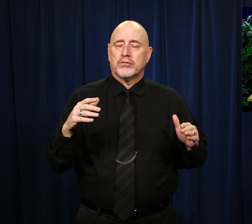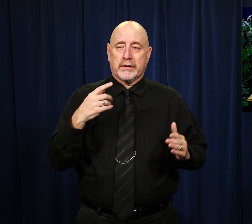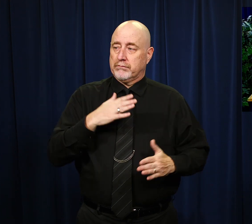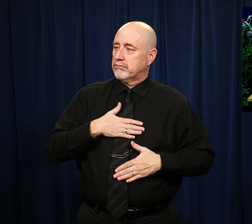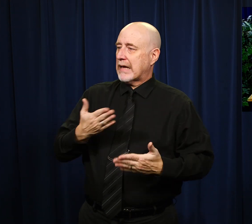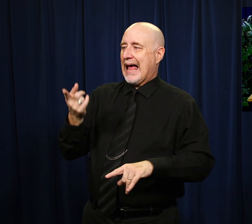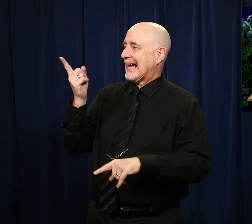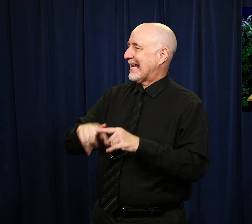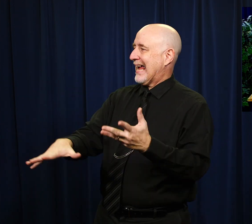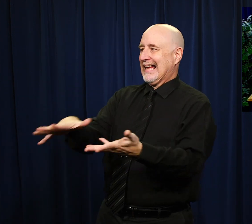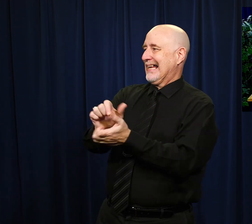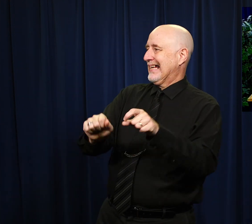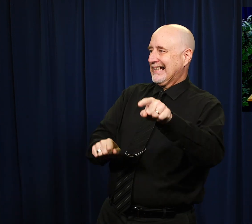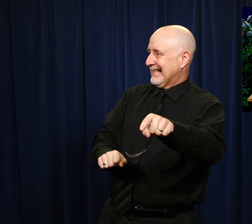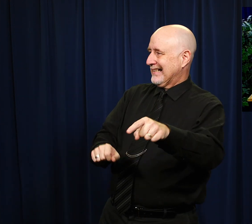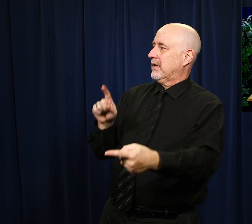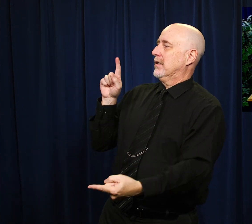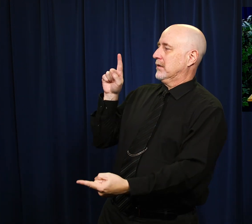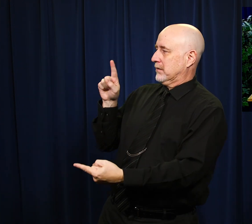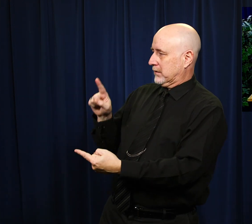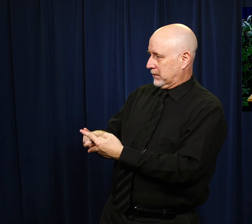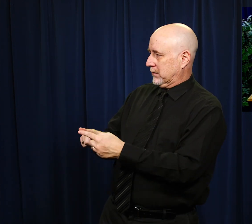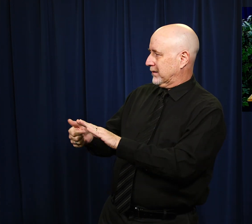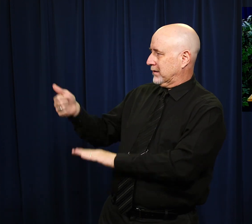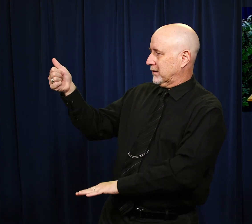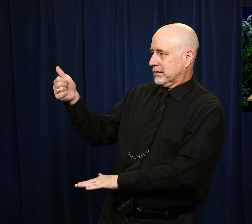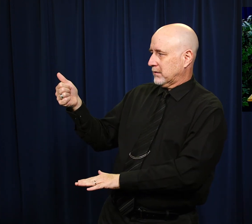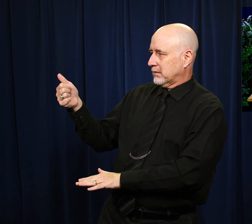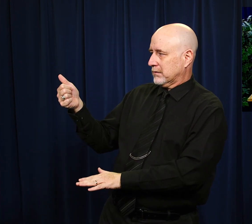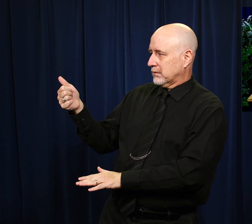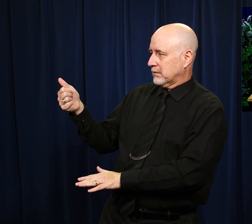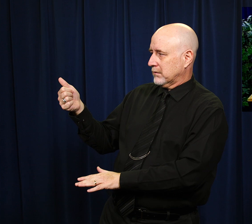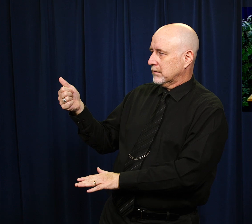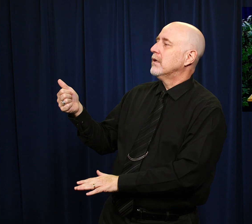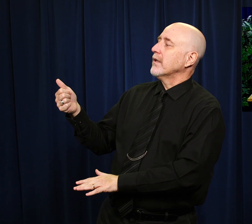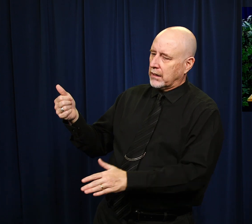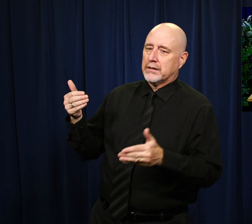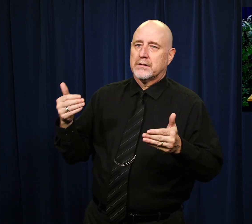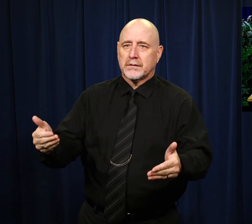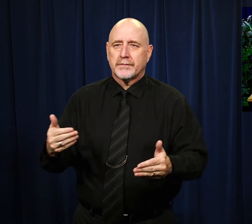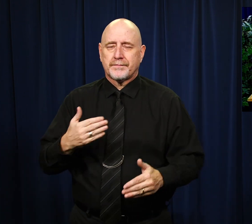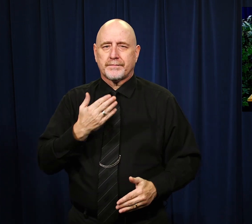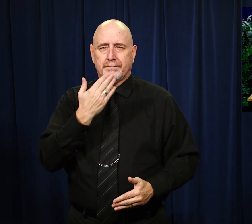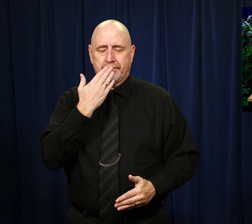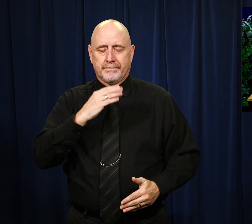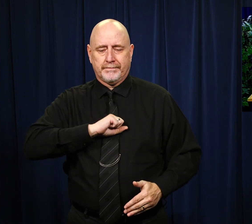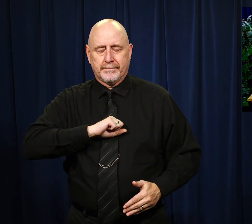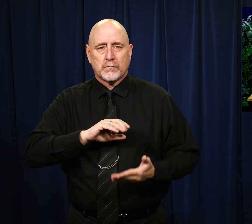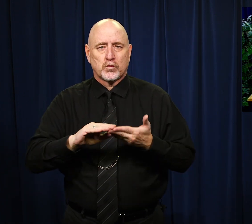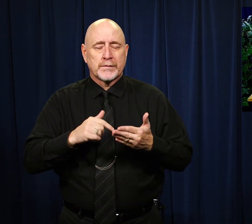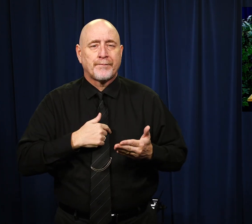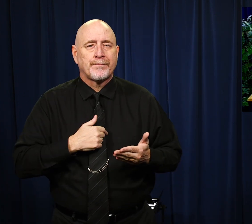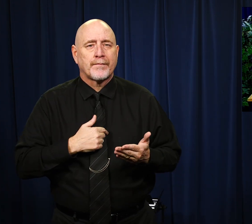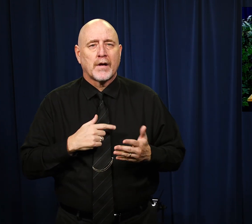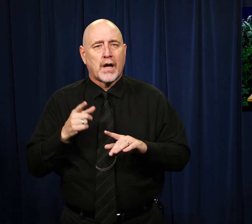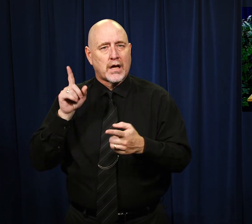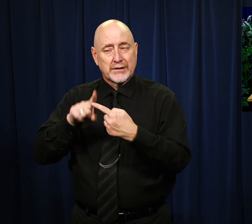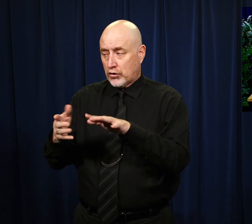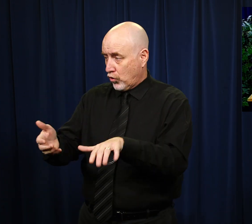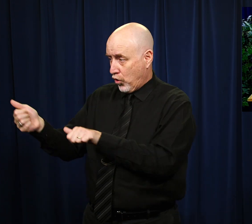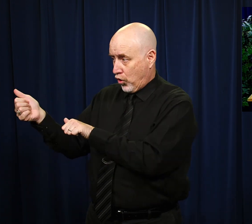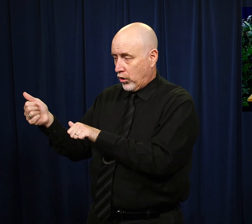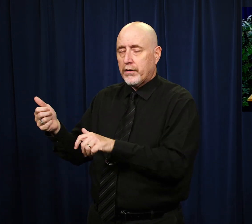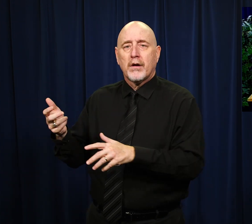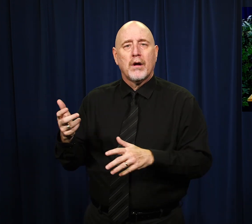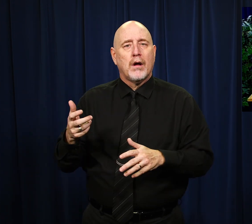it. I cannot do anything. I can do nothing until you're gone. Excuse me, gone and out of here.